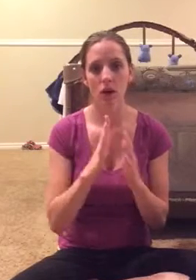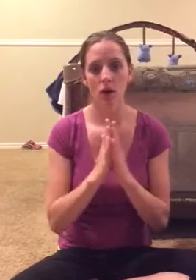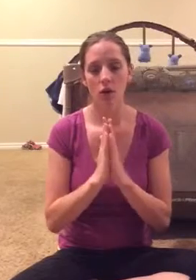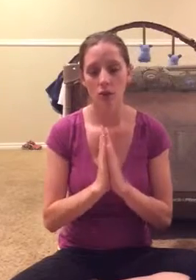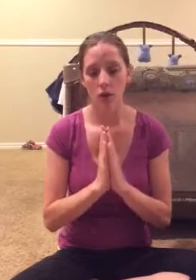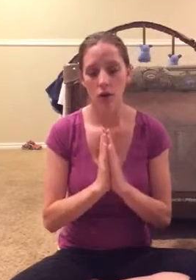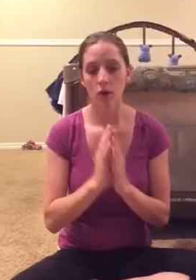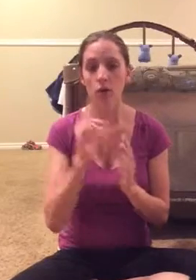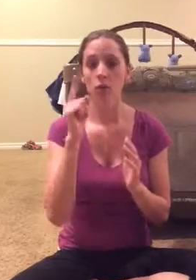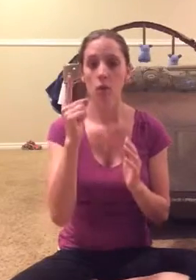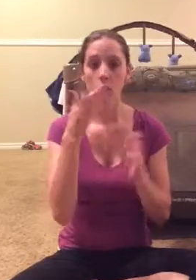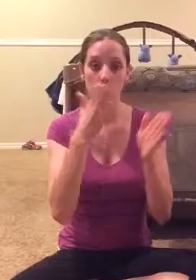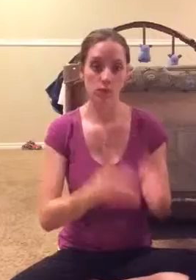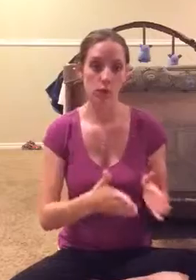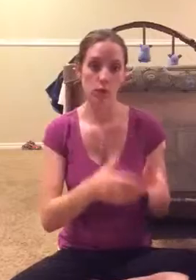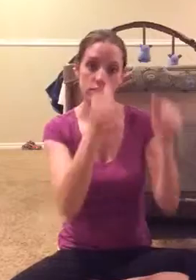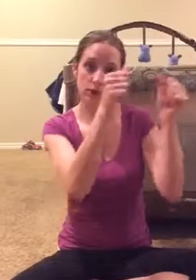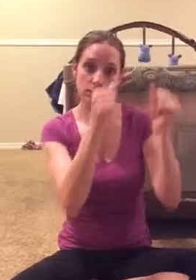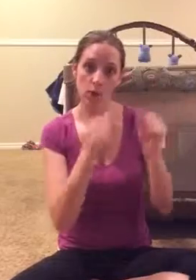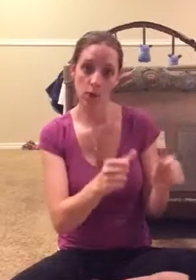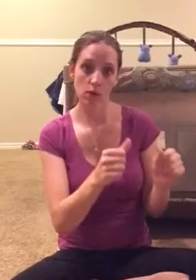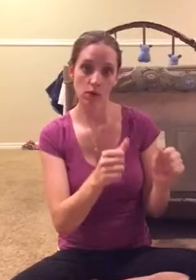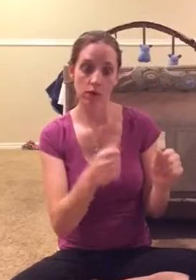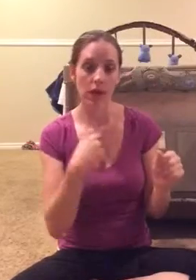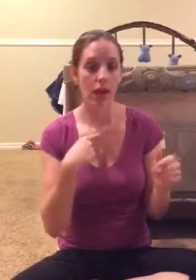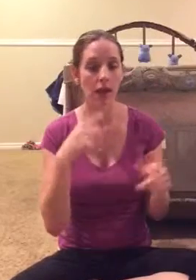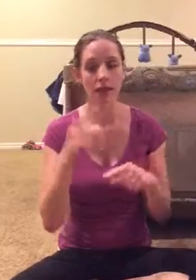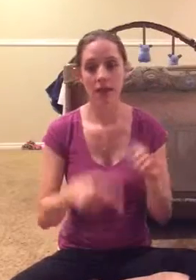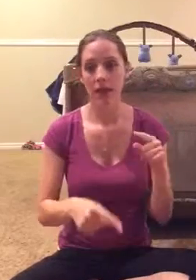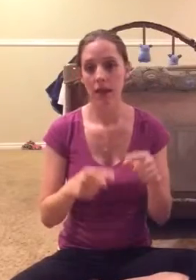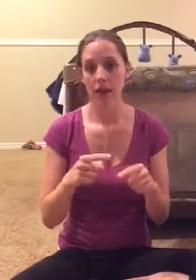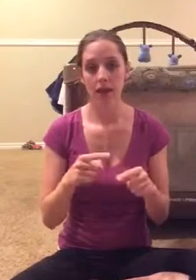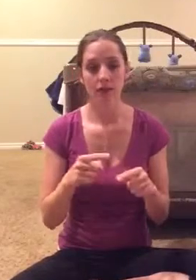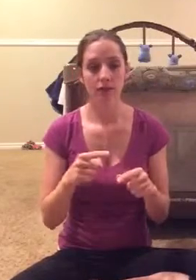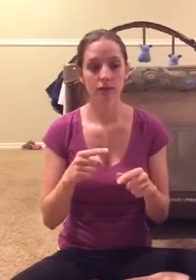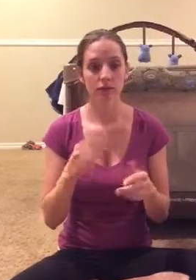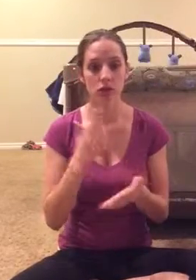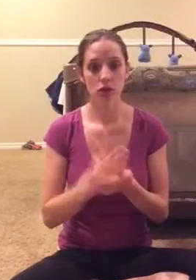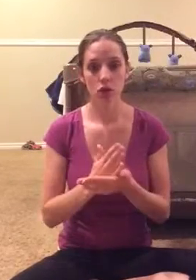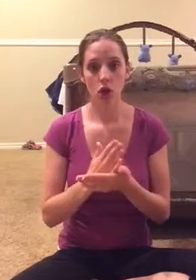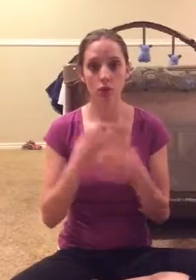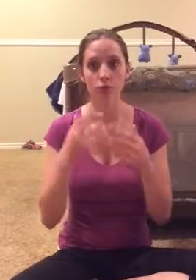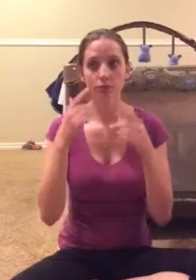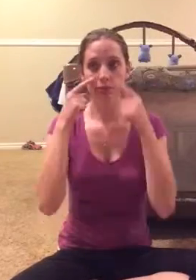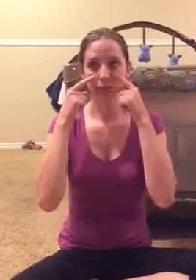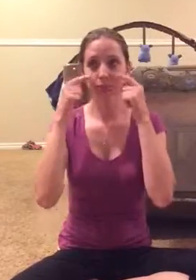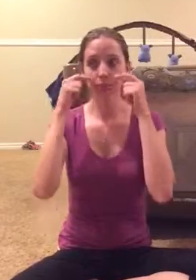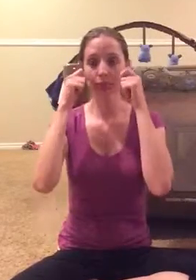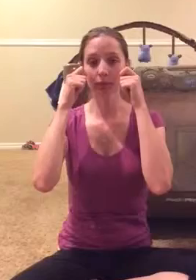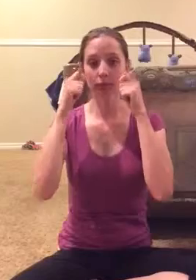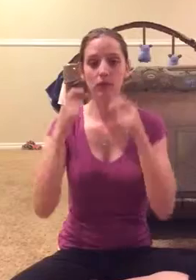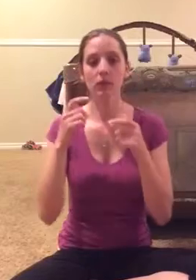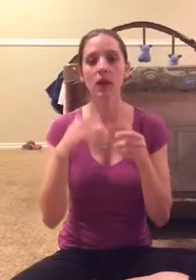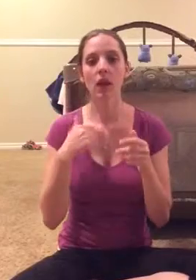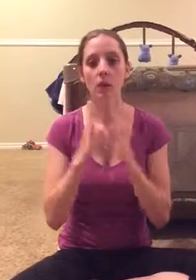wrote. I can't stop tearing up. I am praying for you and your family, wrote another, while